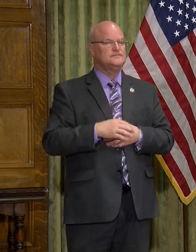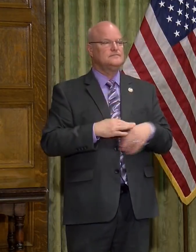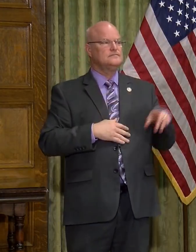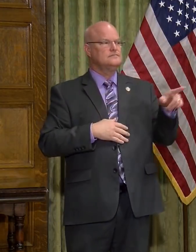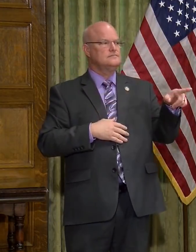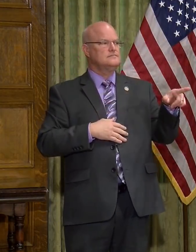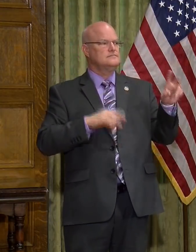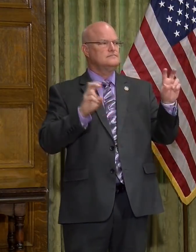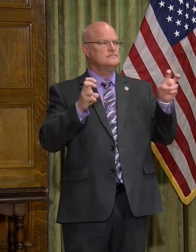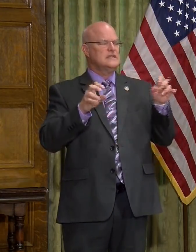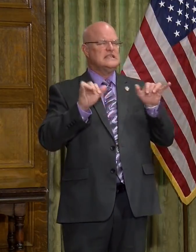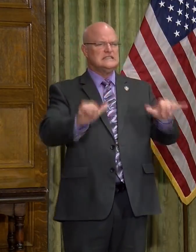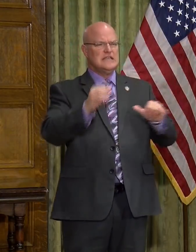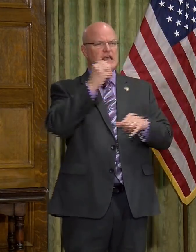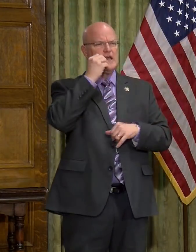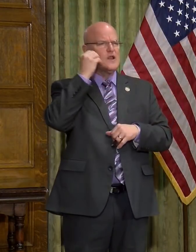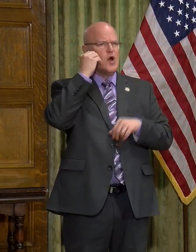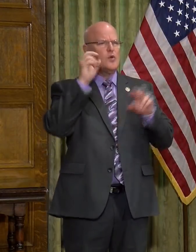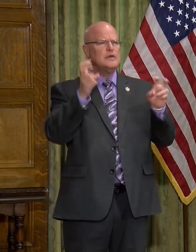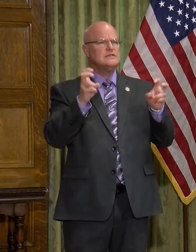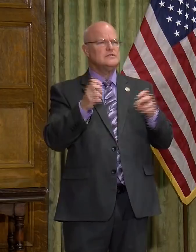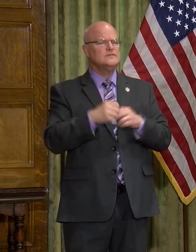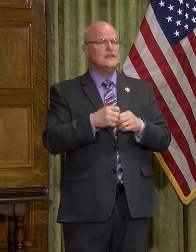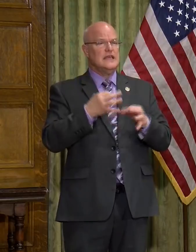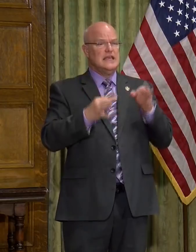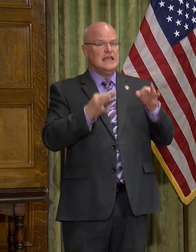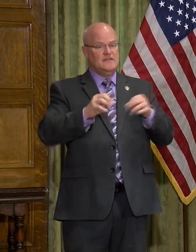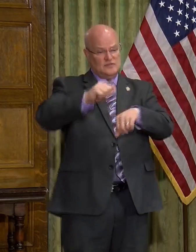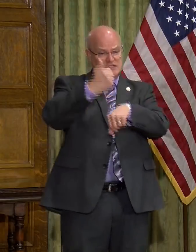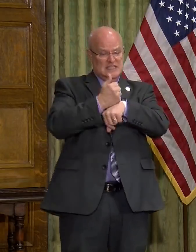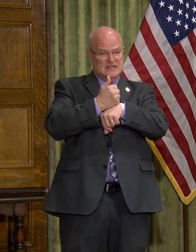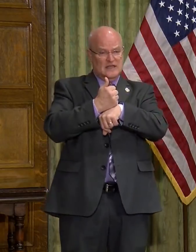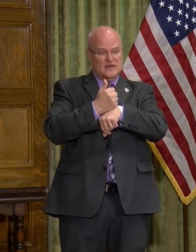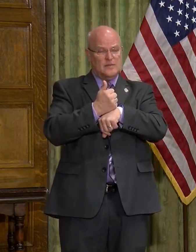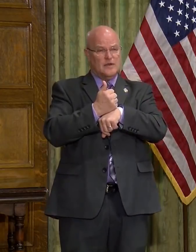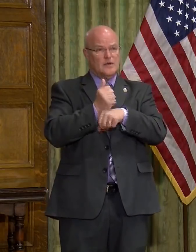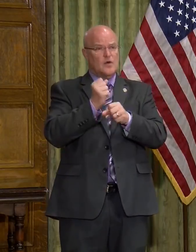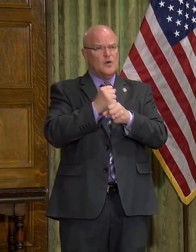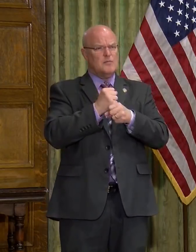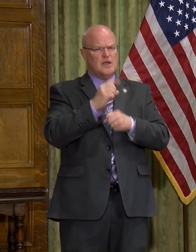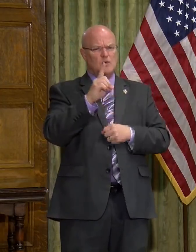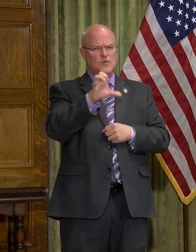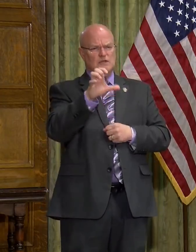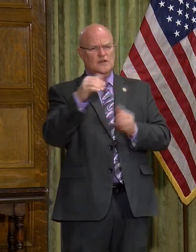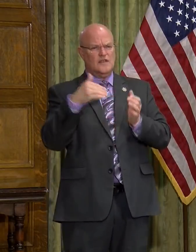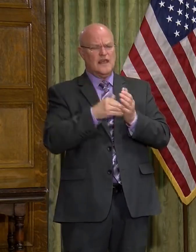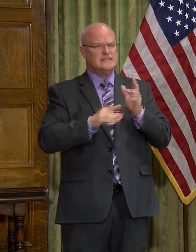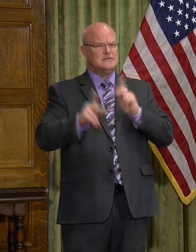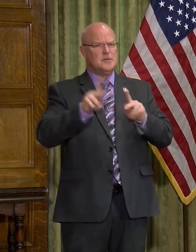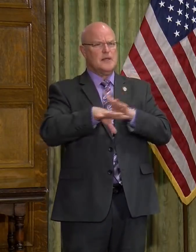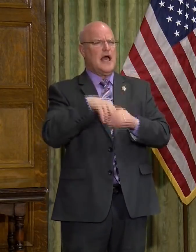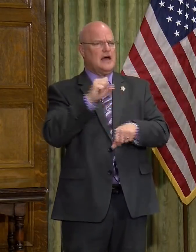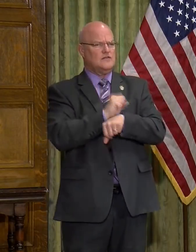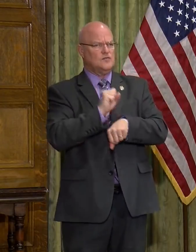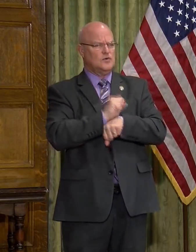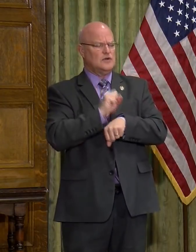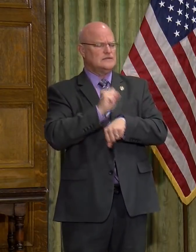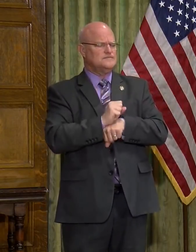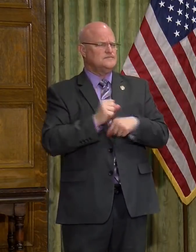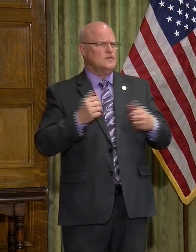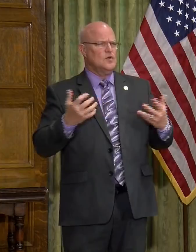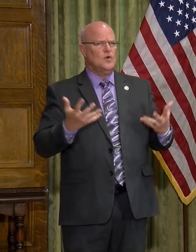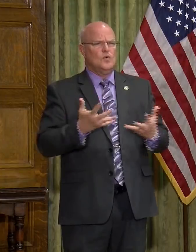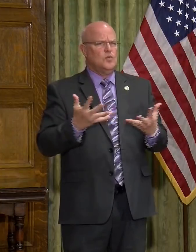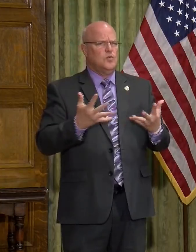stay-at-home issue, you mentioned if you put that in place, it would put 100,000 people out of work. What are